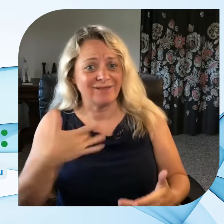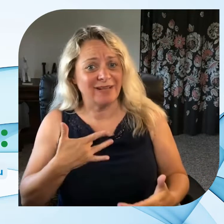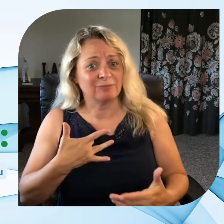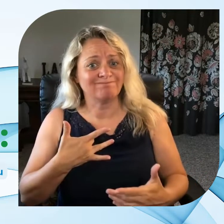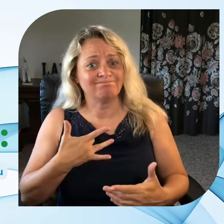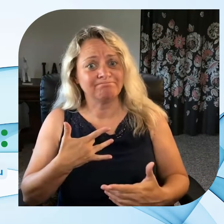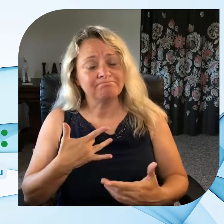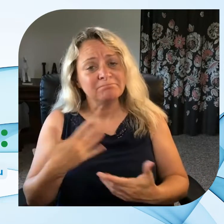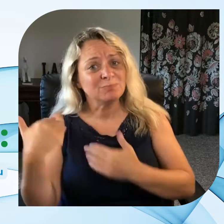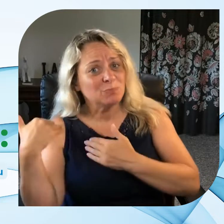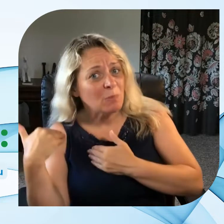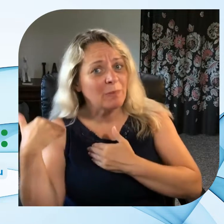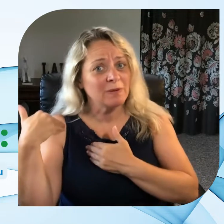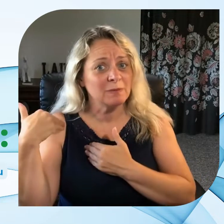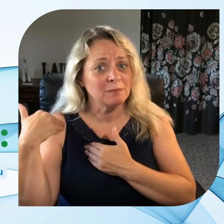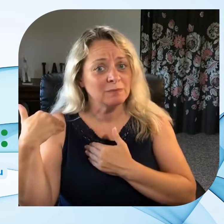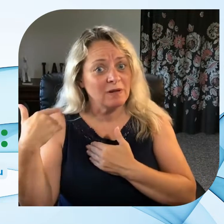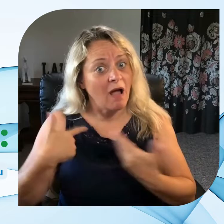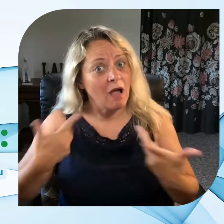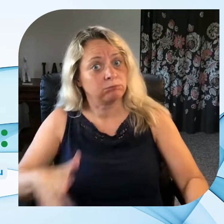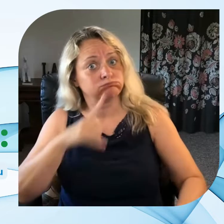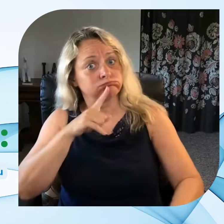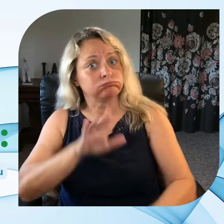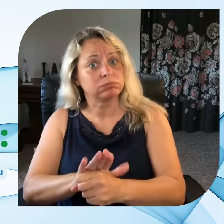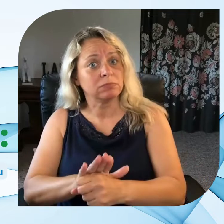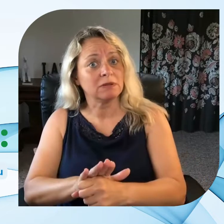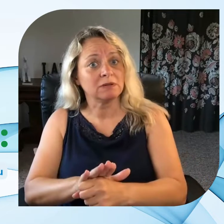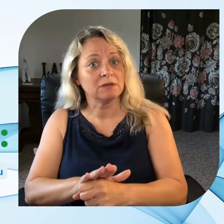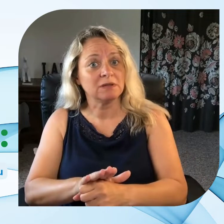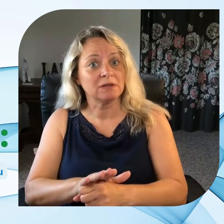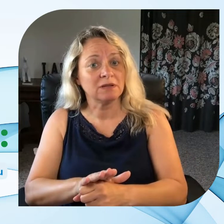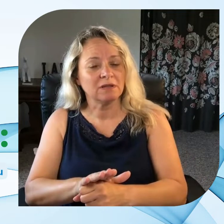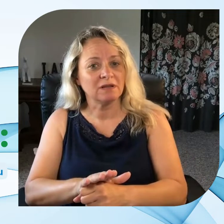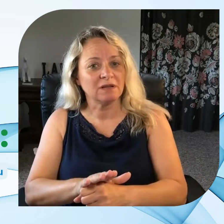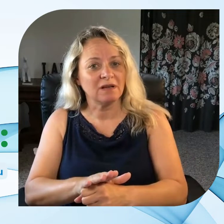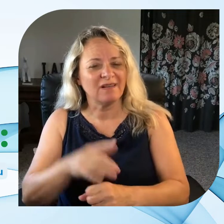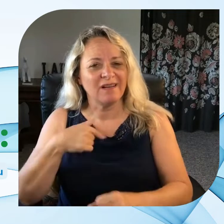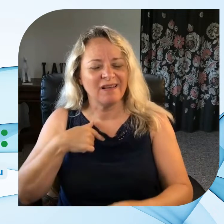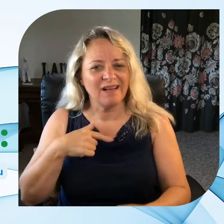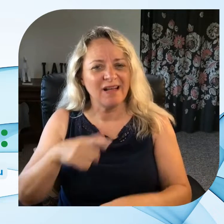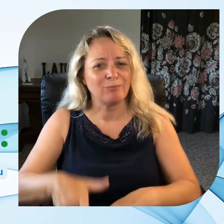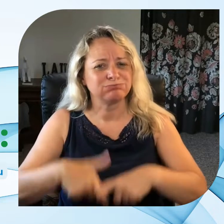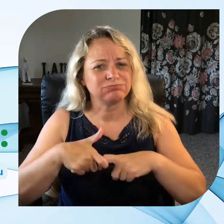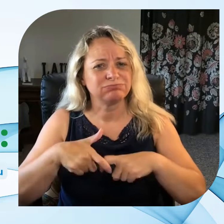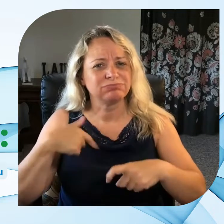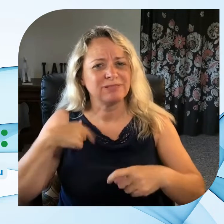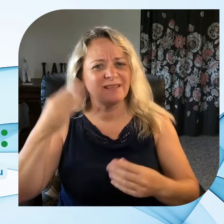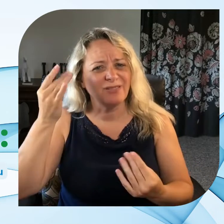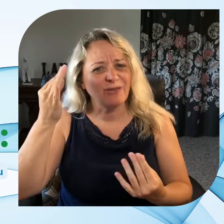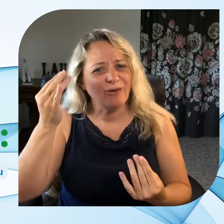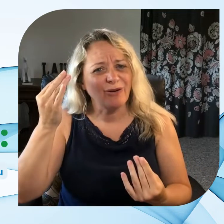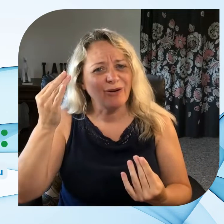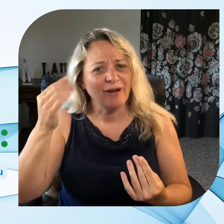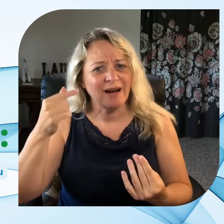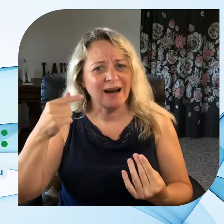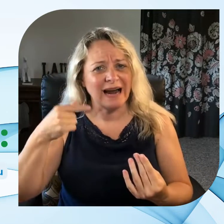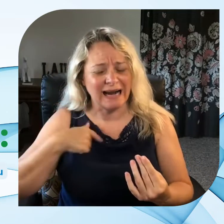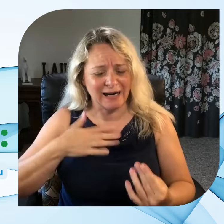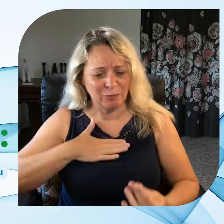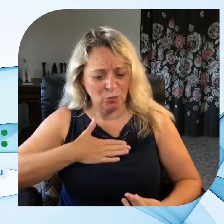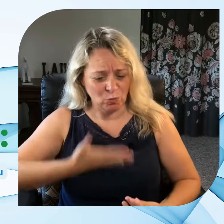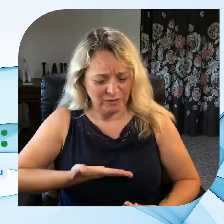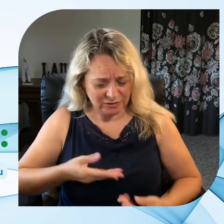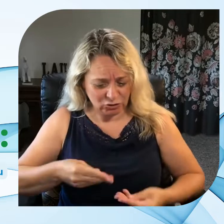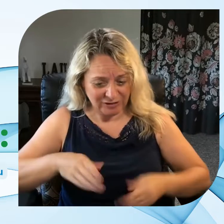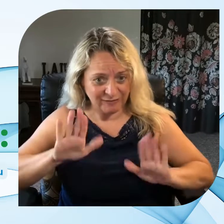because I felt such an obligation and a commitment to what I had promised that I was willing to give